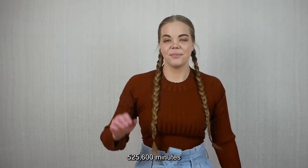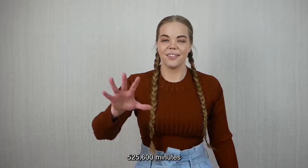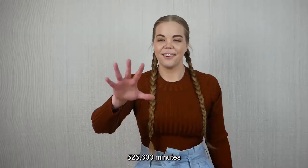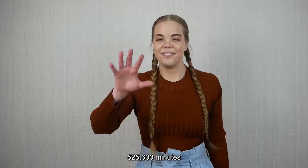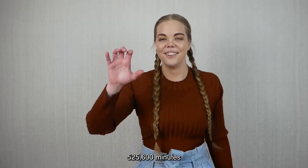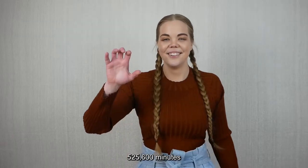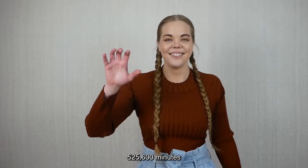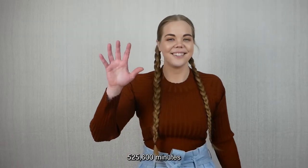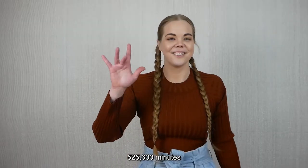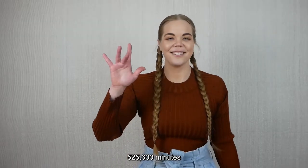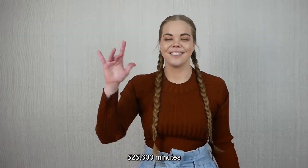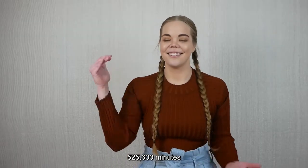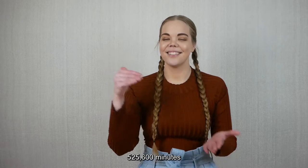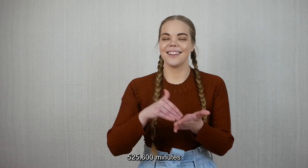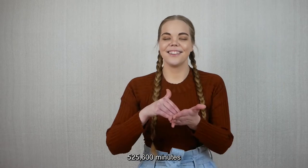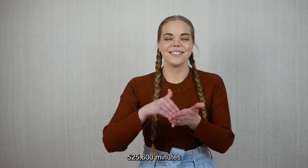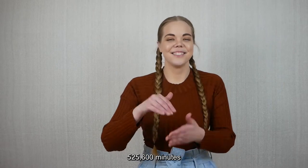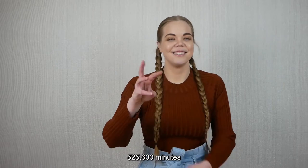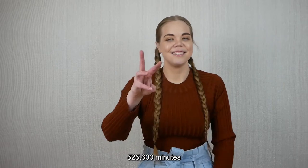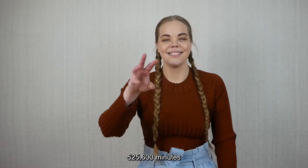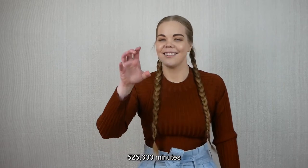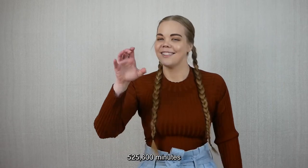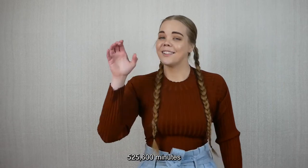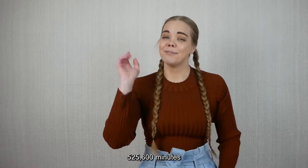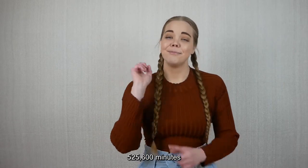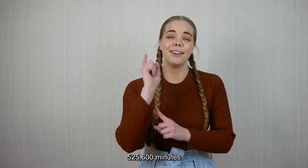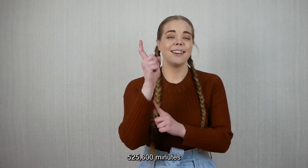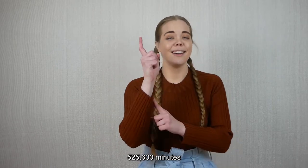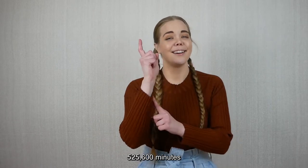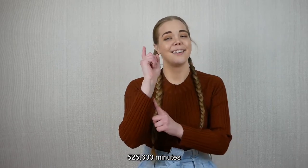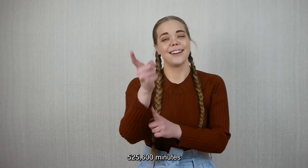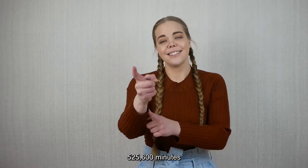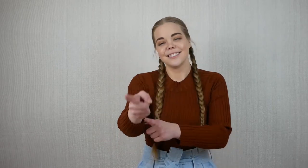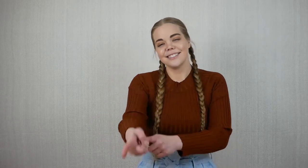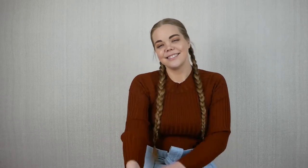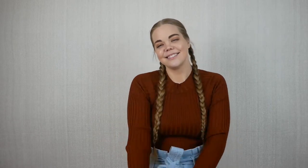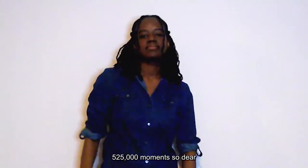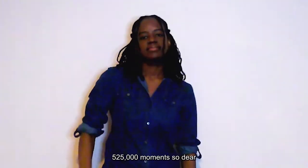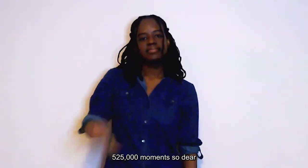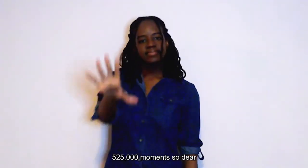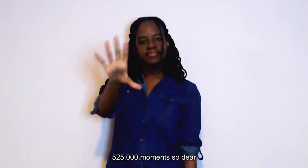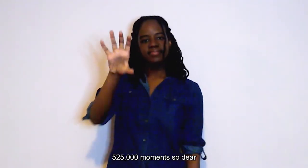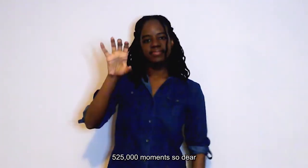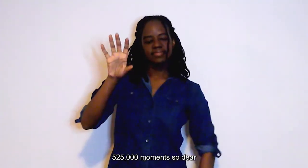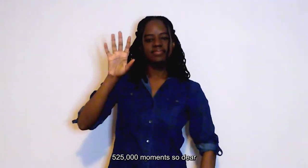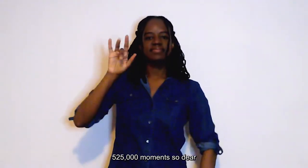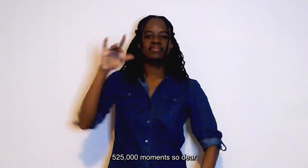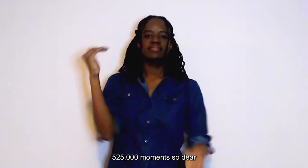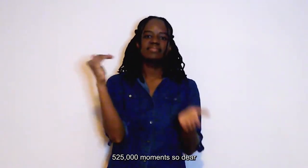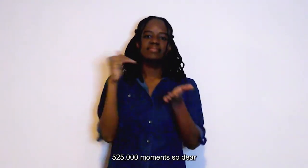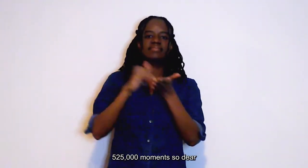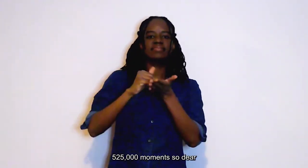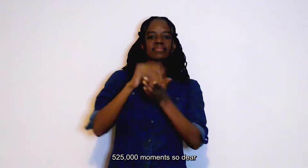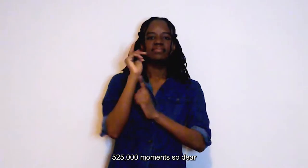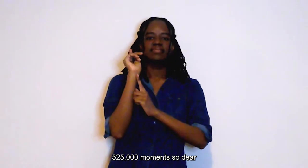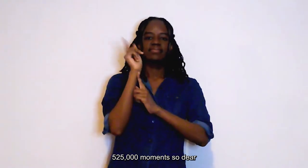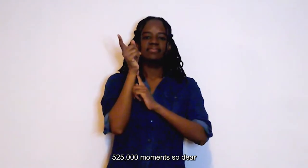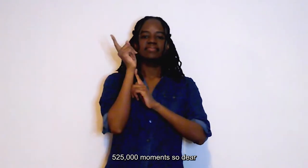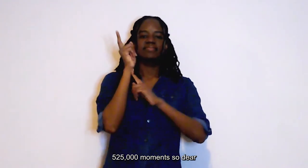525,600 minutes 525,000 moments